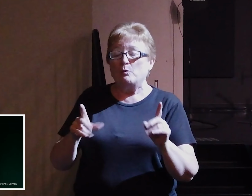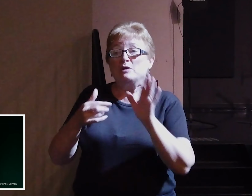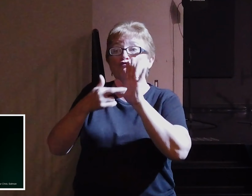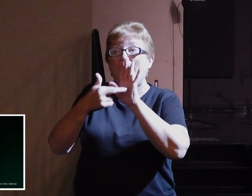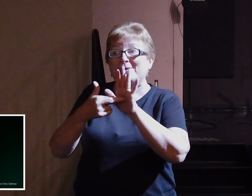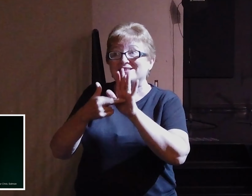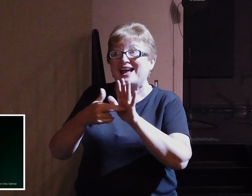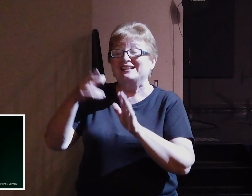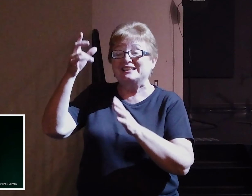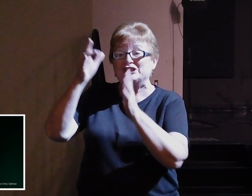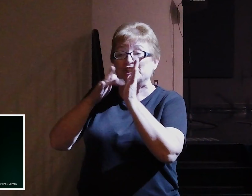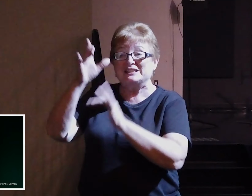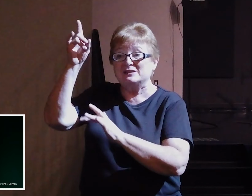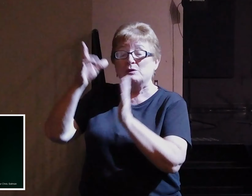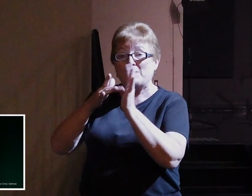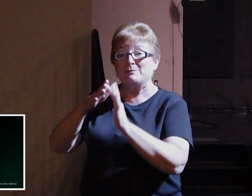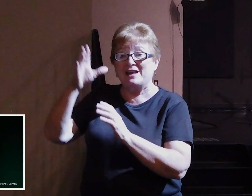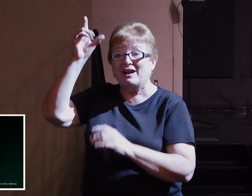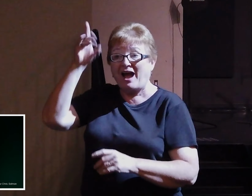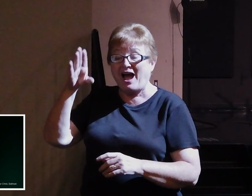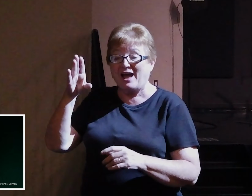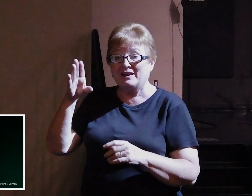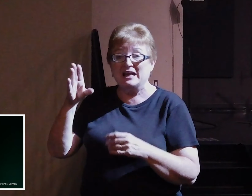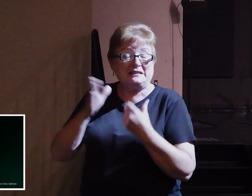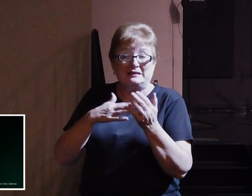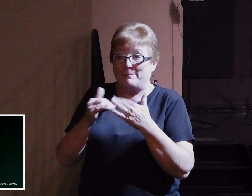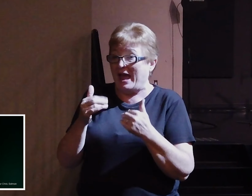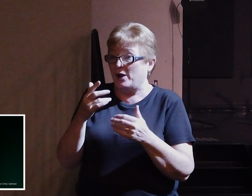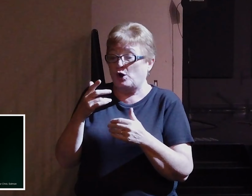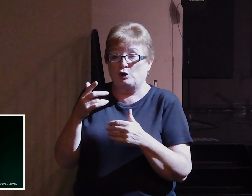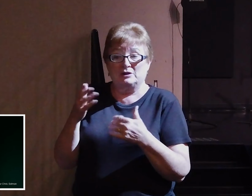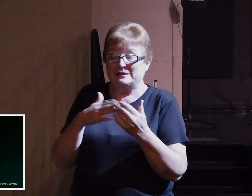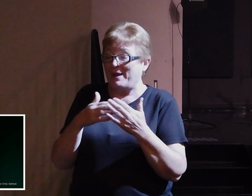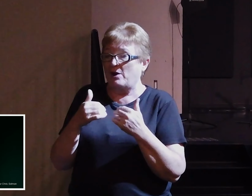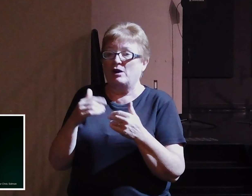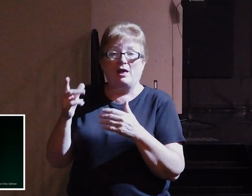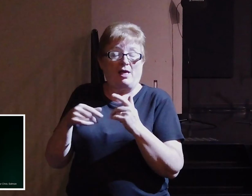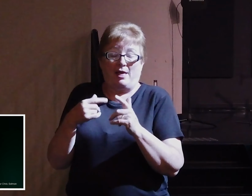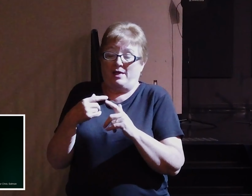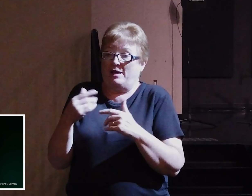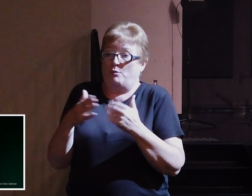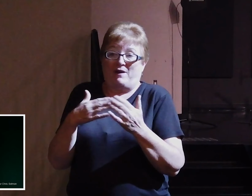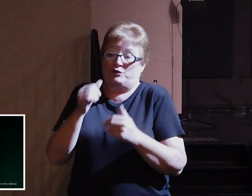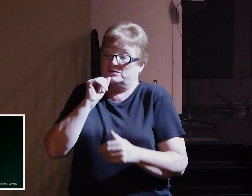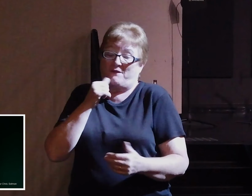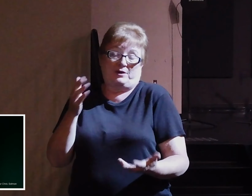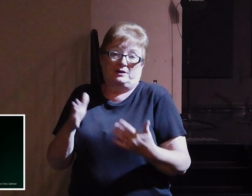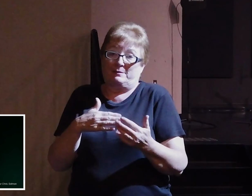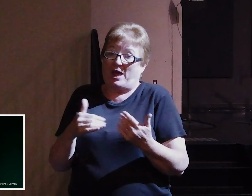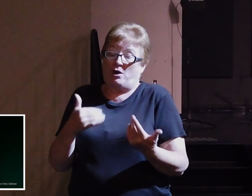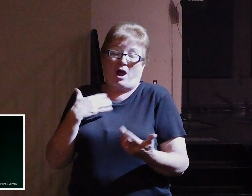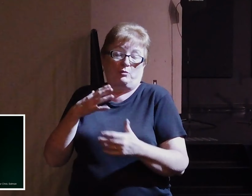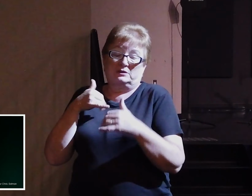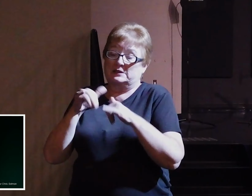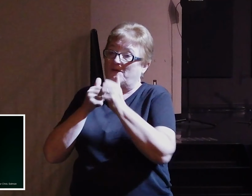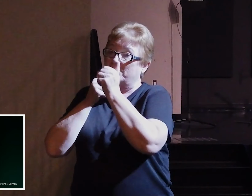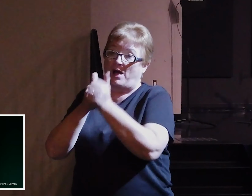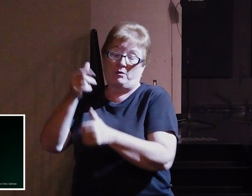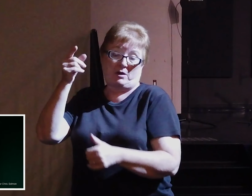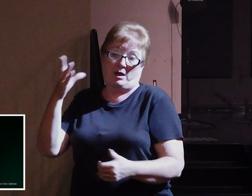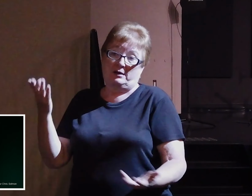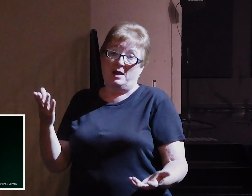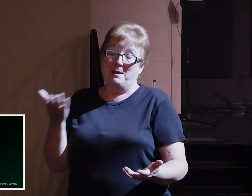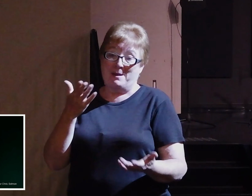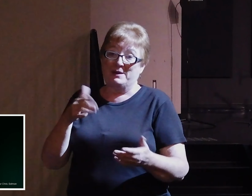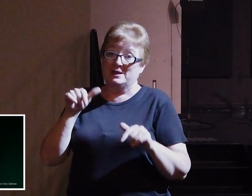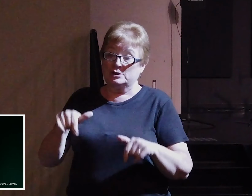regardless of what the cost is. And perhaps this is a gracious gift from God to wake